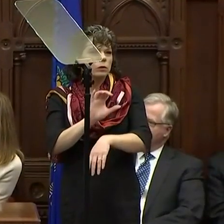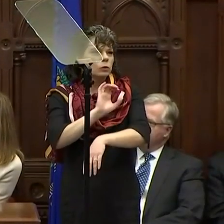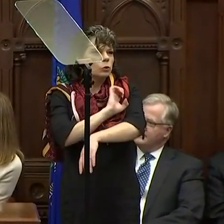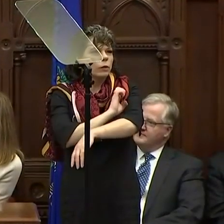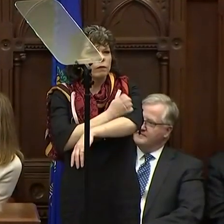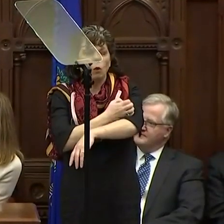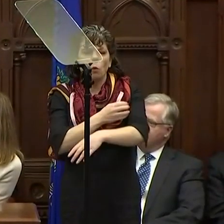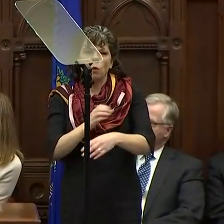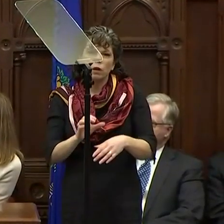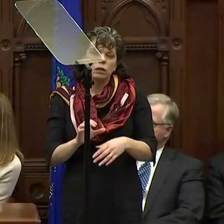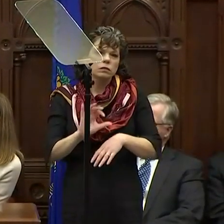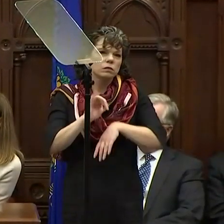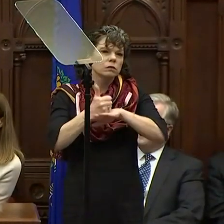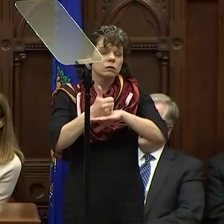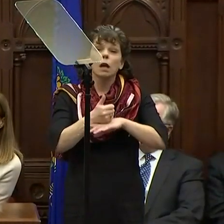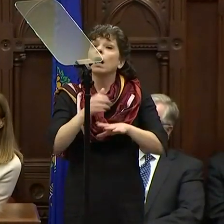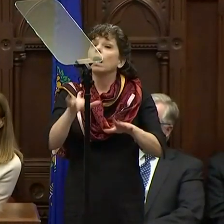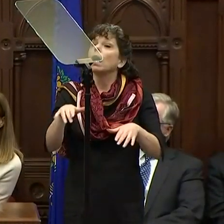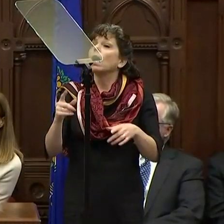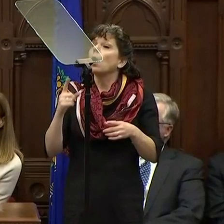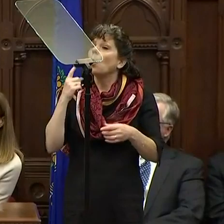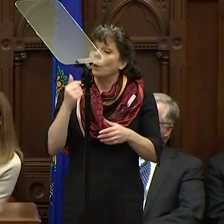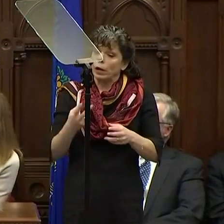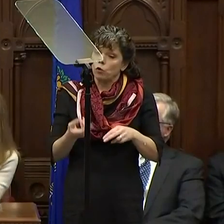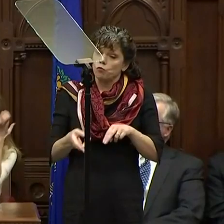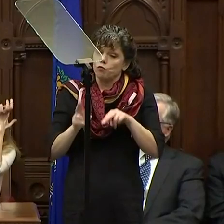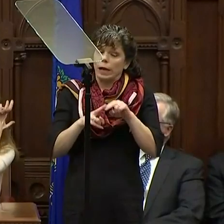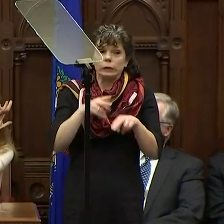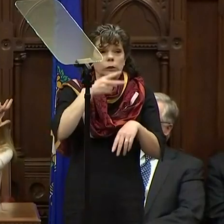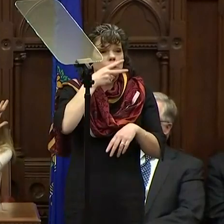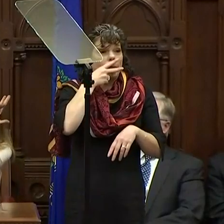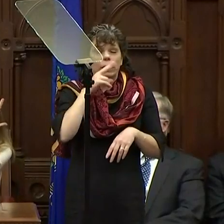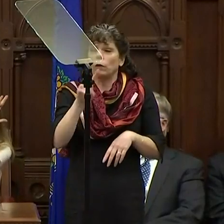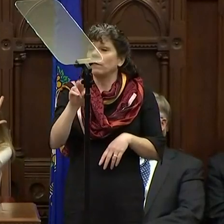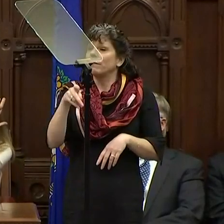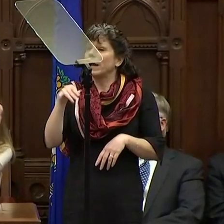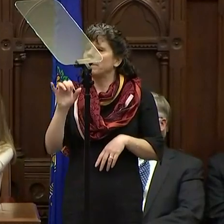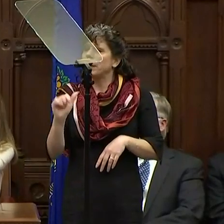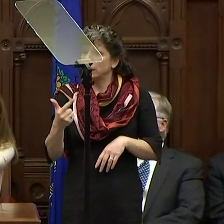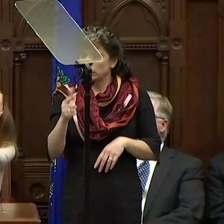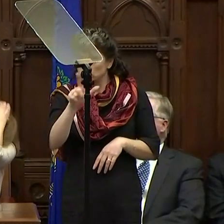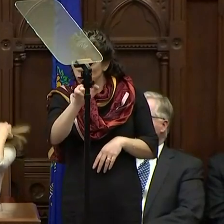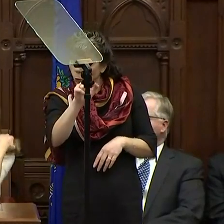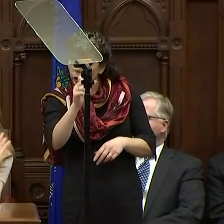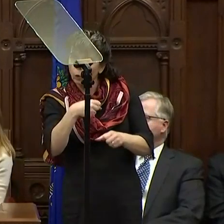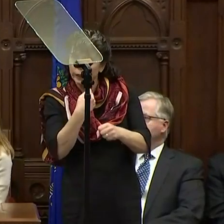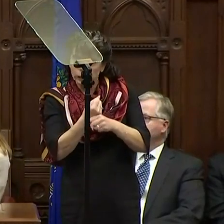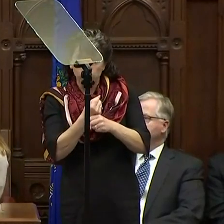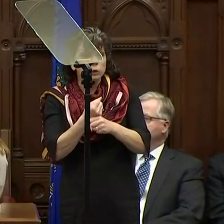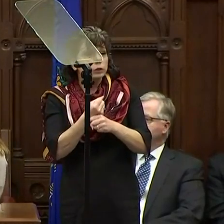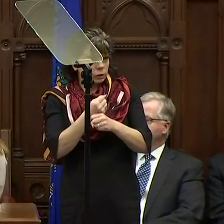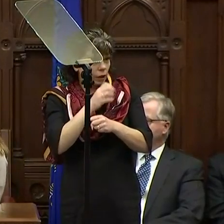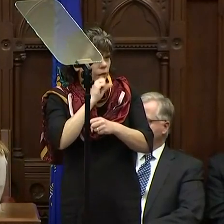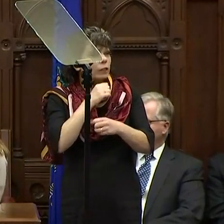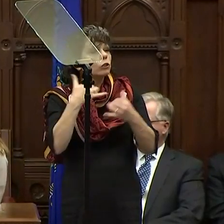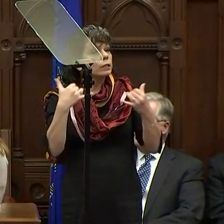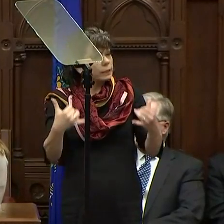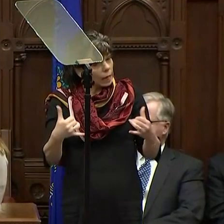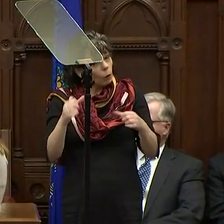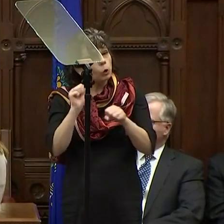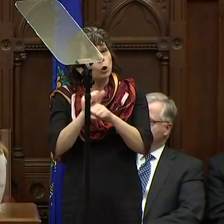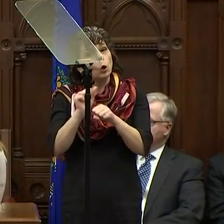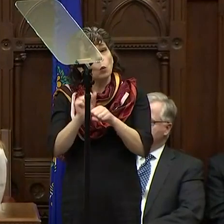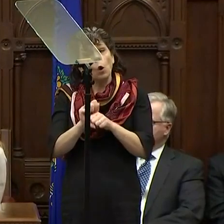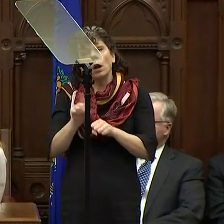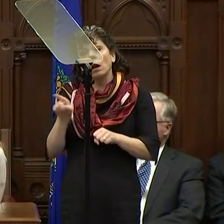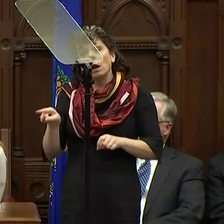Look, during the last session we worked together, we raised the legal age for tobacco and vaping products to 21 years of age. And we're going to work with our neighboring